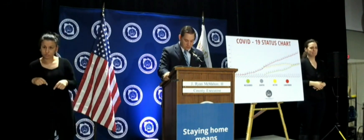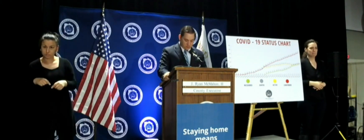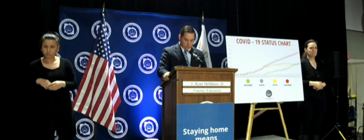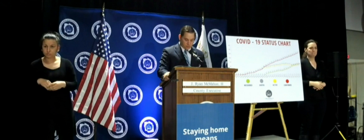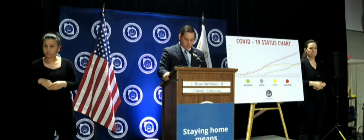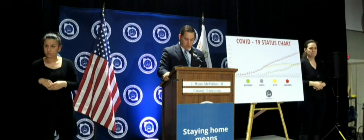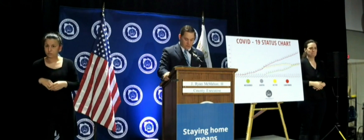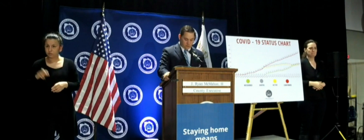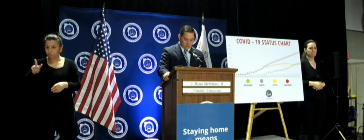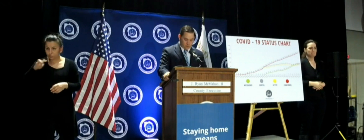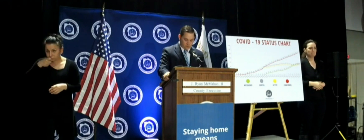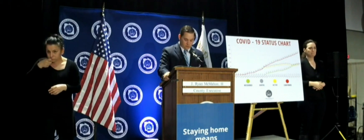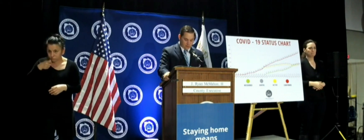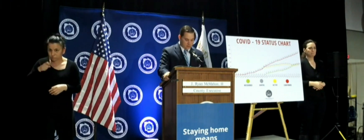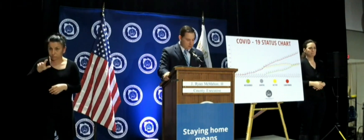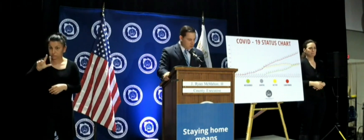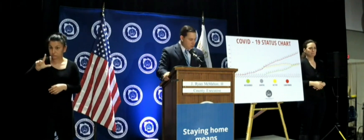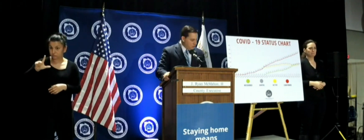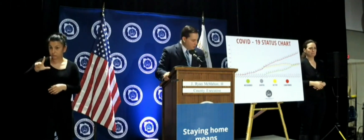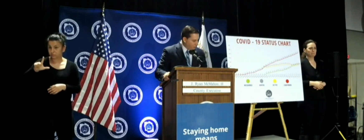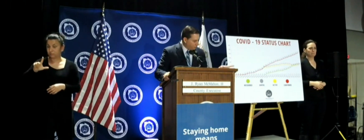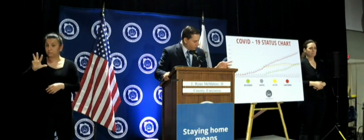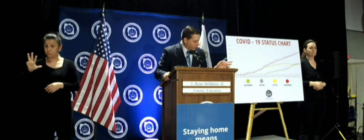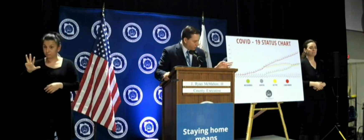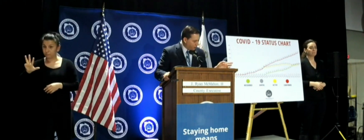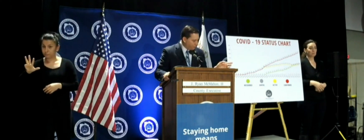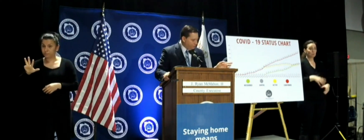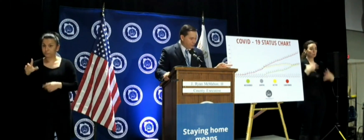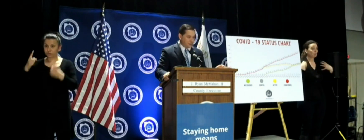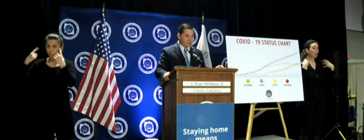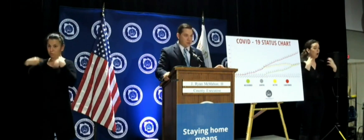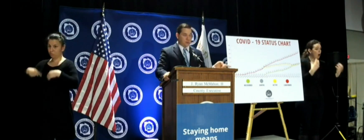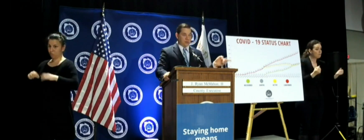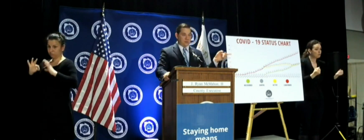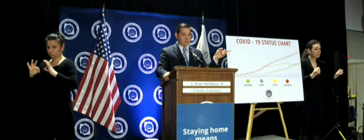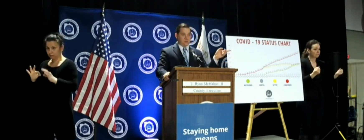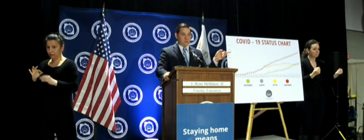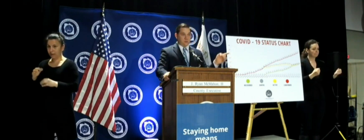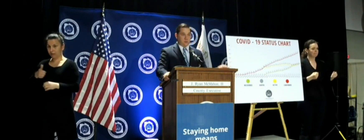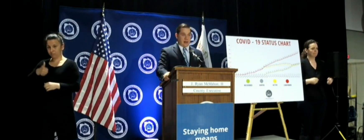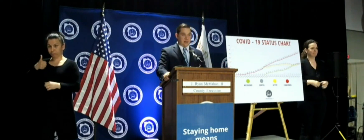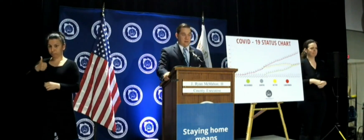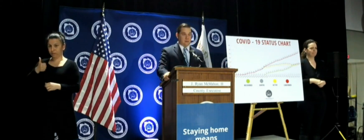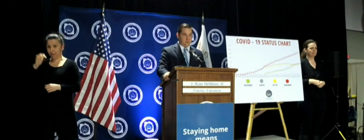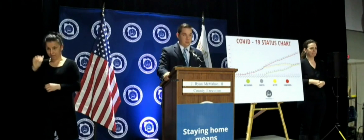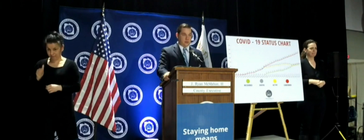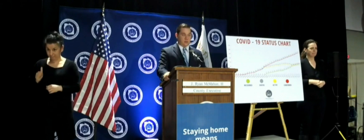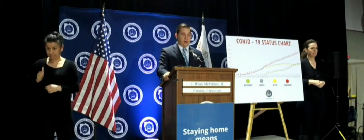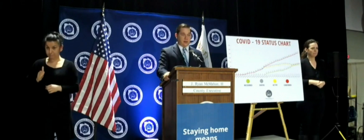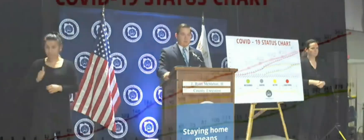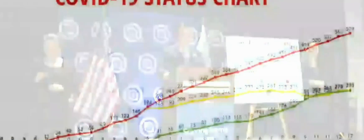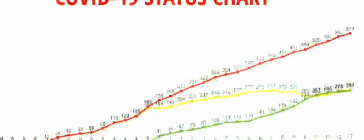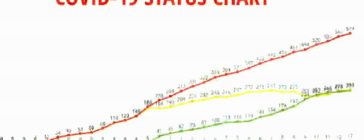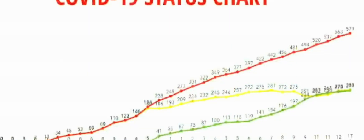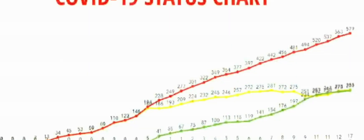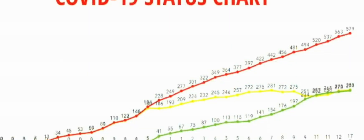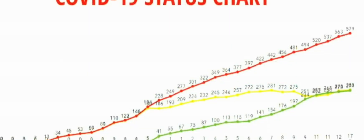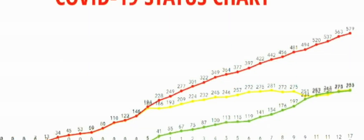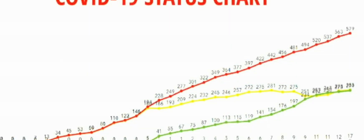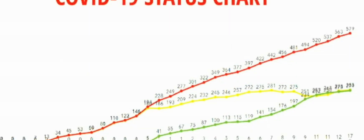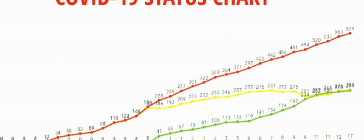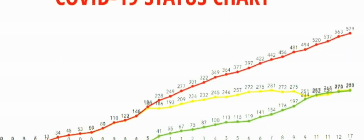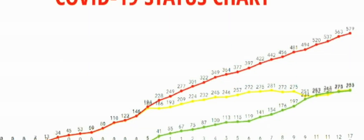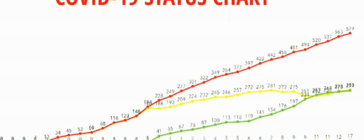279 people who have recovered from COVID-19. If you look at our graph here, that's the green line. The yellow line is